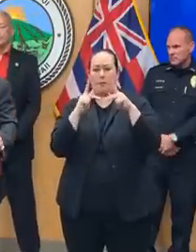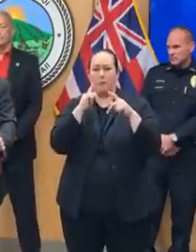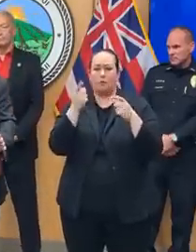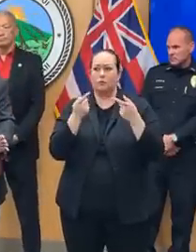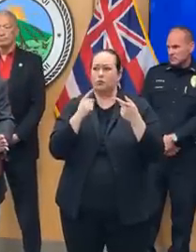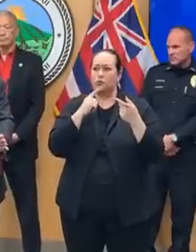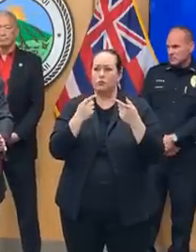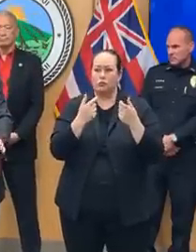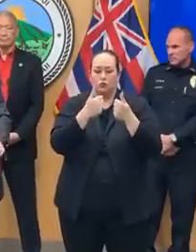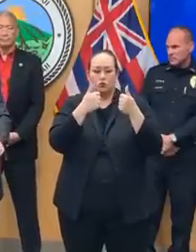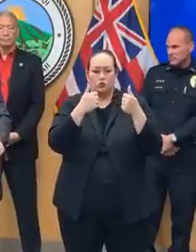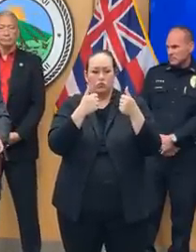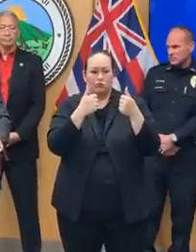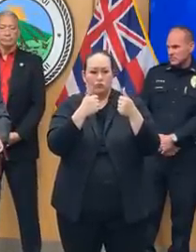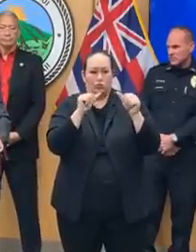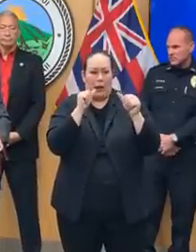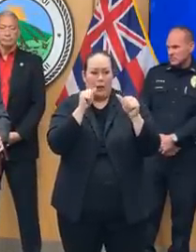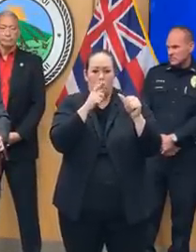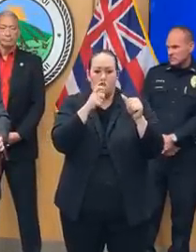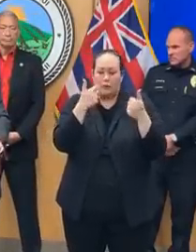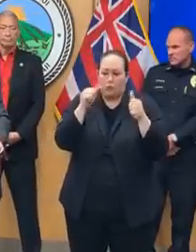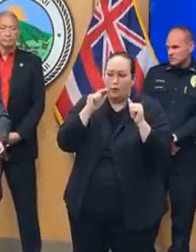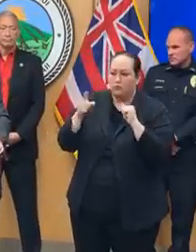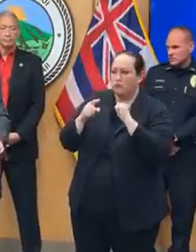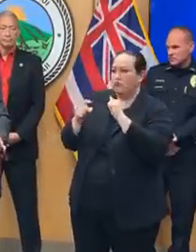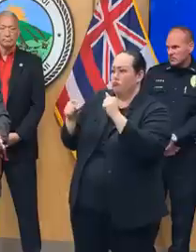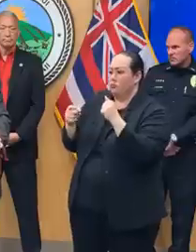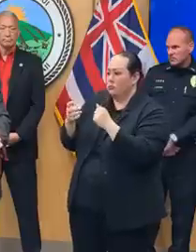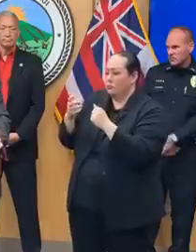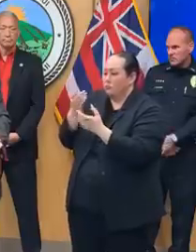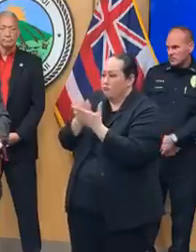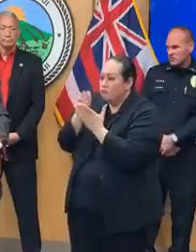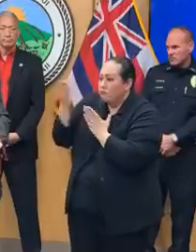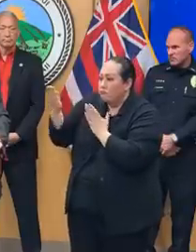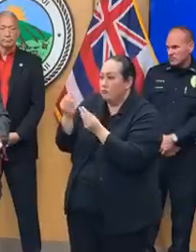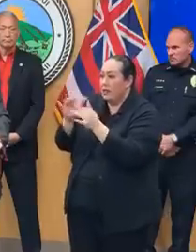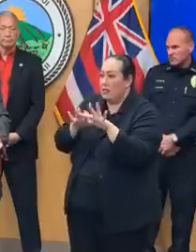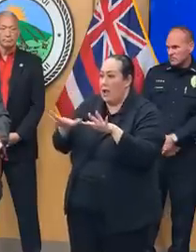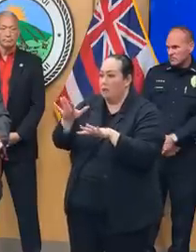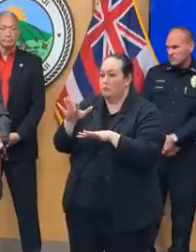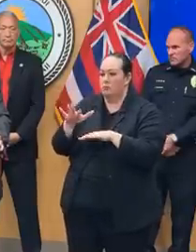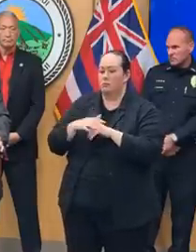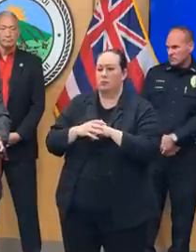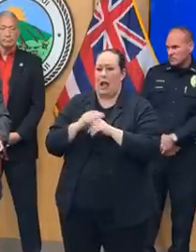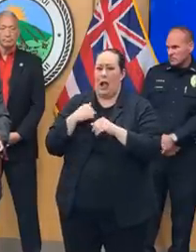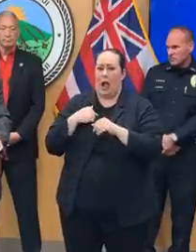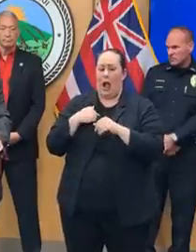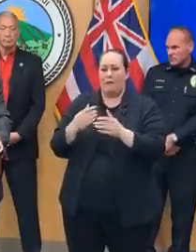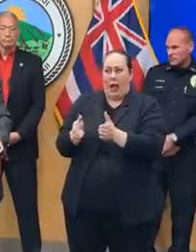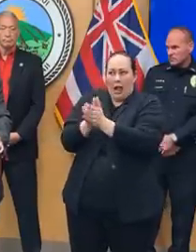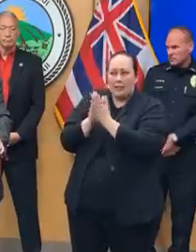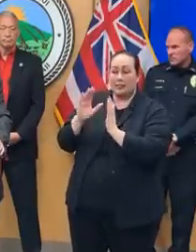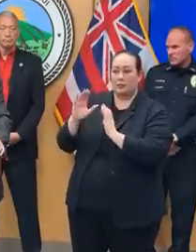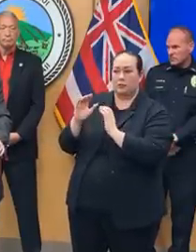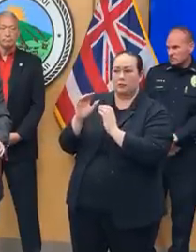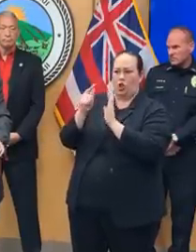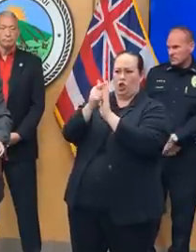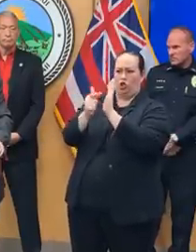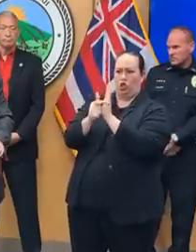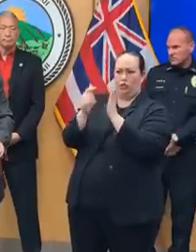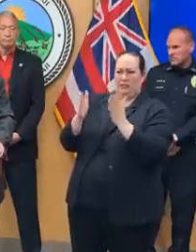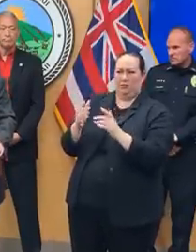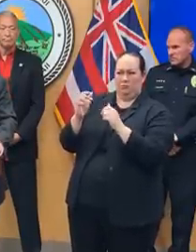acting in a predatory way toward our local people, I've asked the Attorney General to not allow transactions. She's